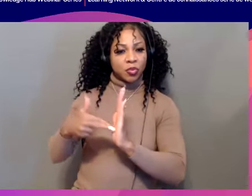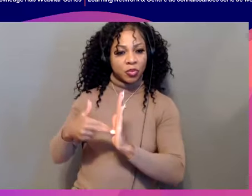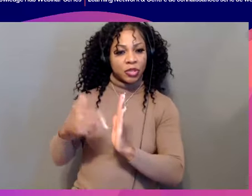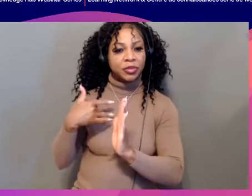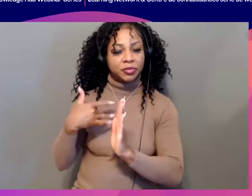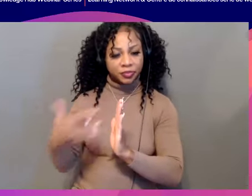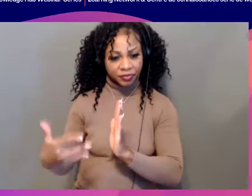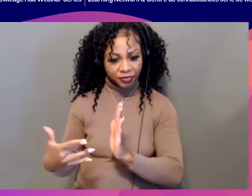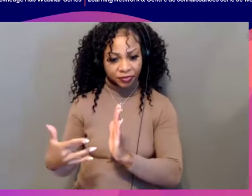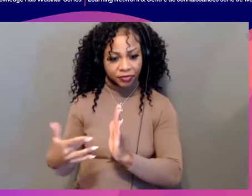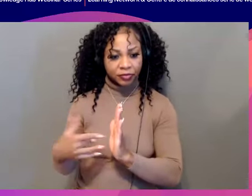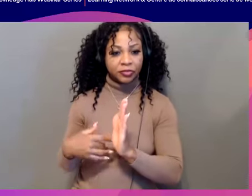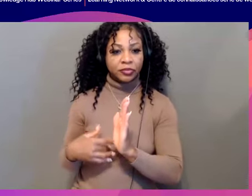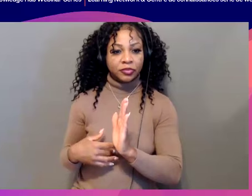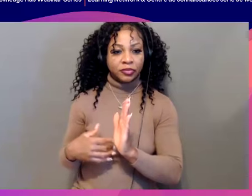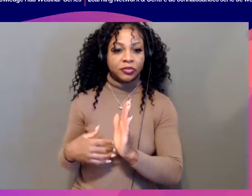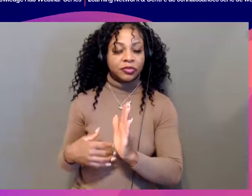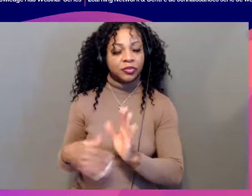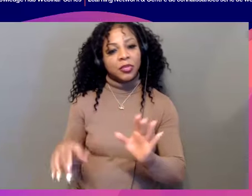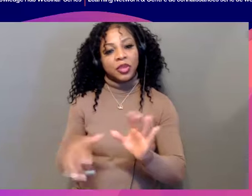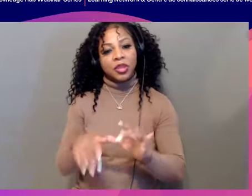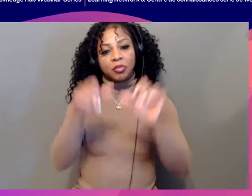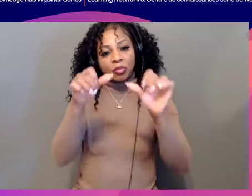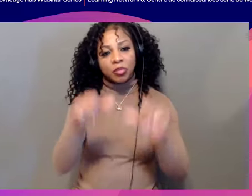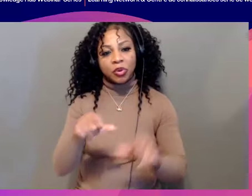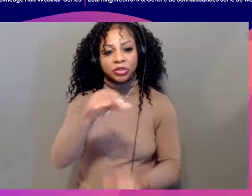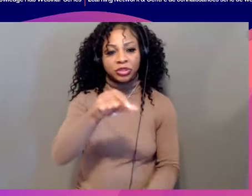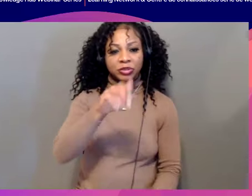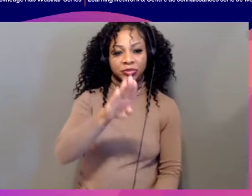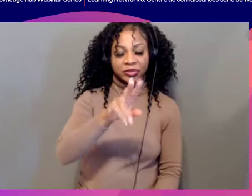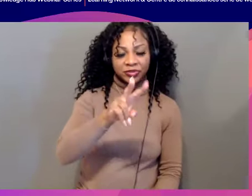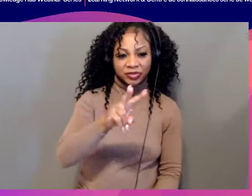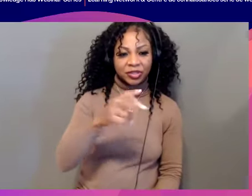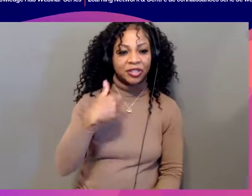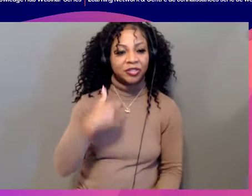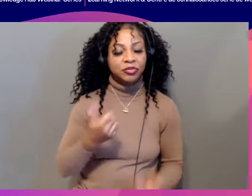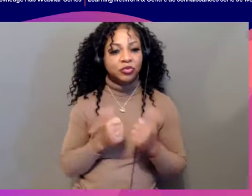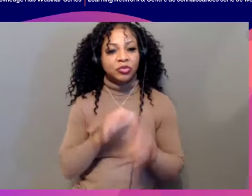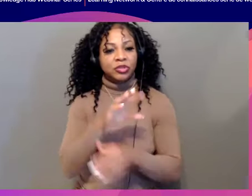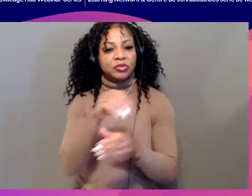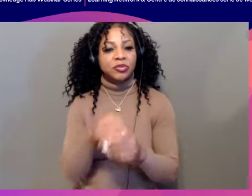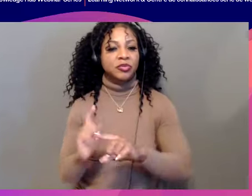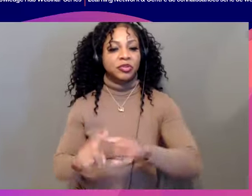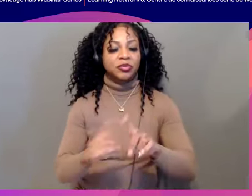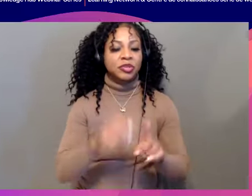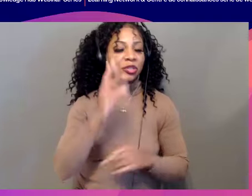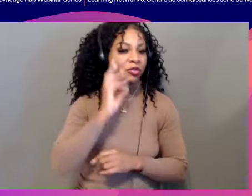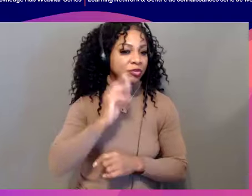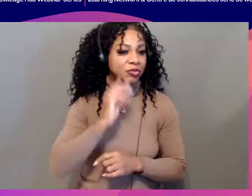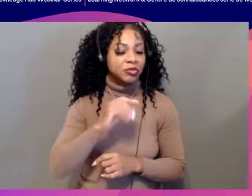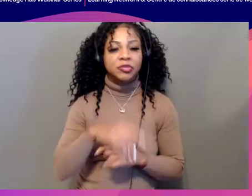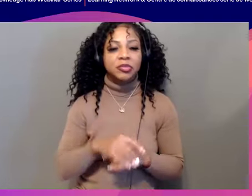our community on the dynamic of GBV. They try to be inclusive of a variety of experiences of gender-based violence